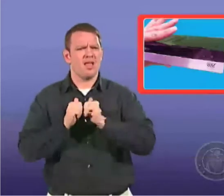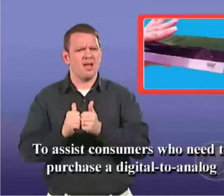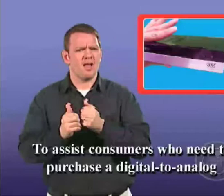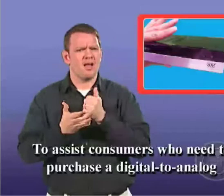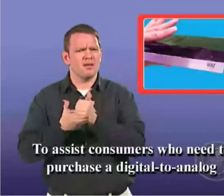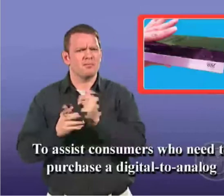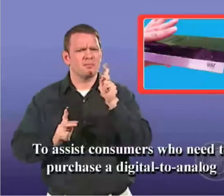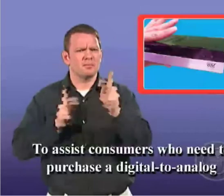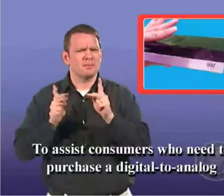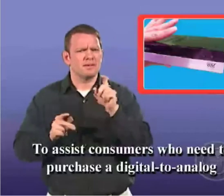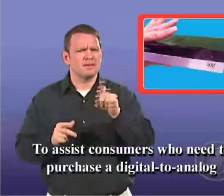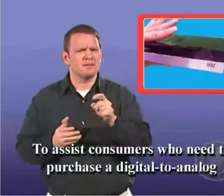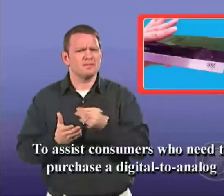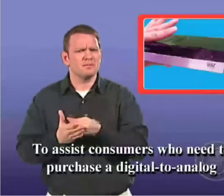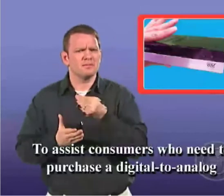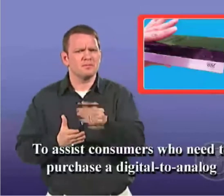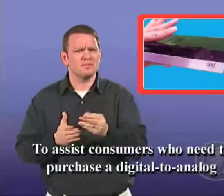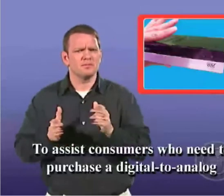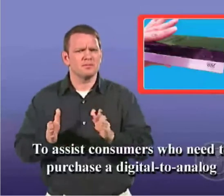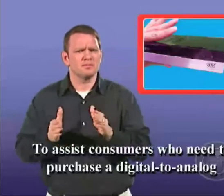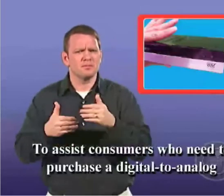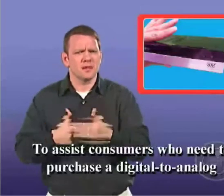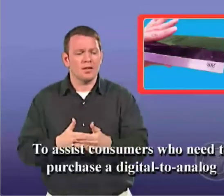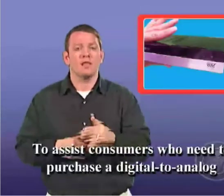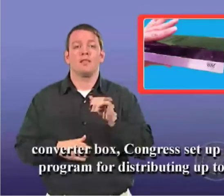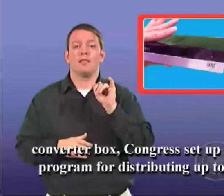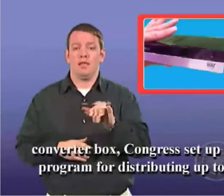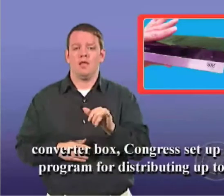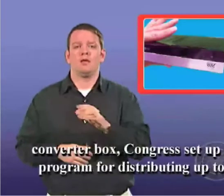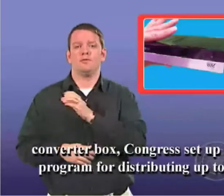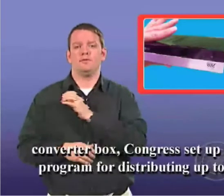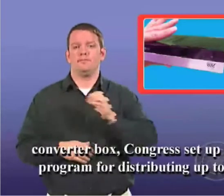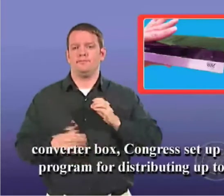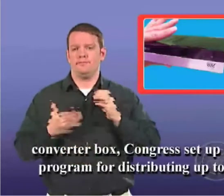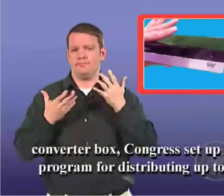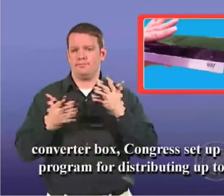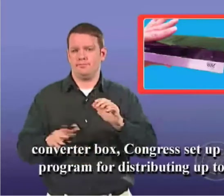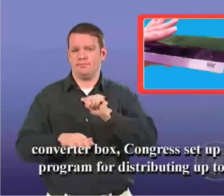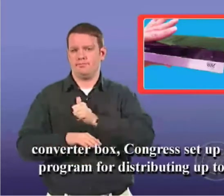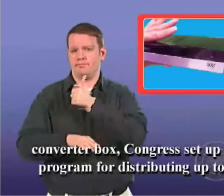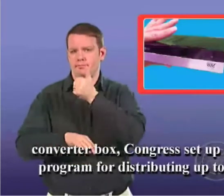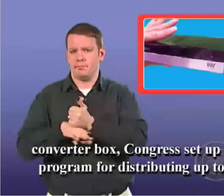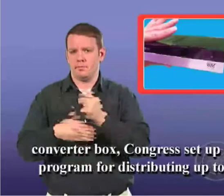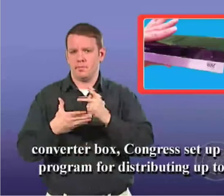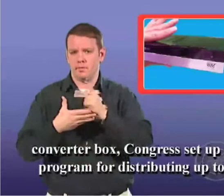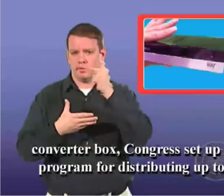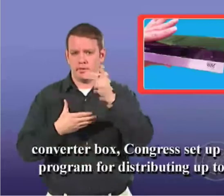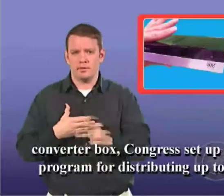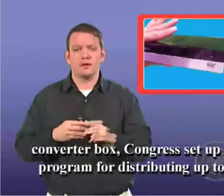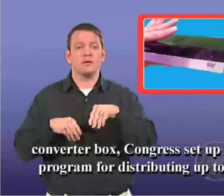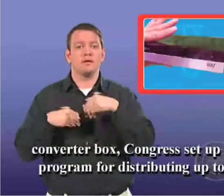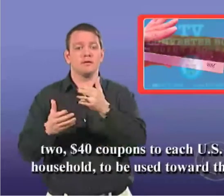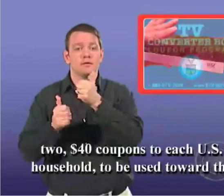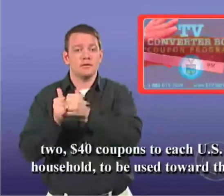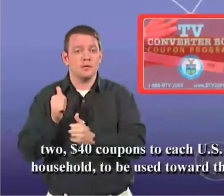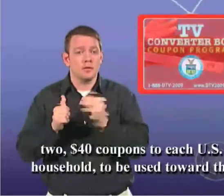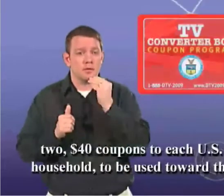To assist consumers who need to purchase a digital to analog converter box, Congress set up a program for distributing up to 2